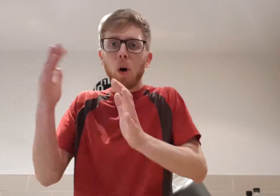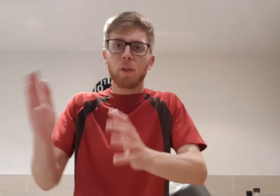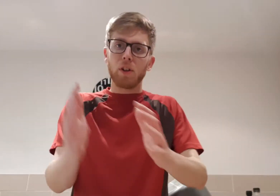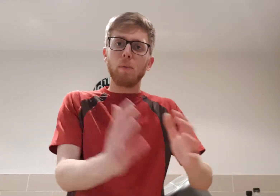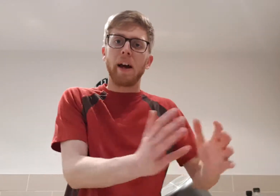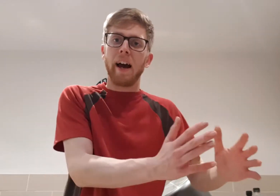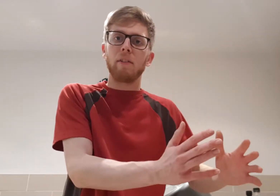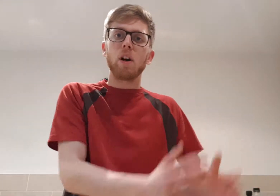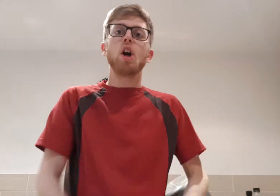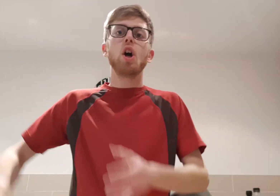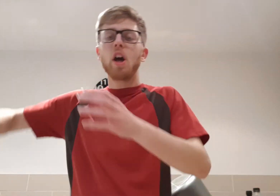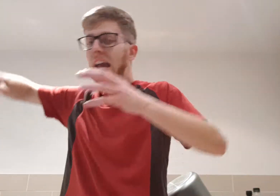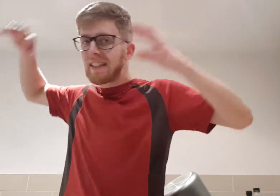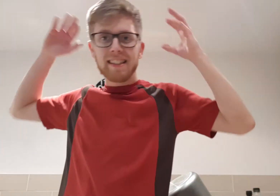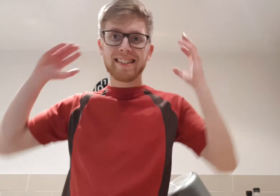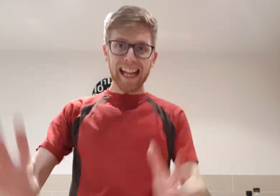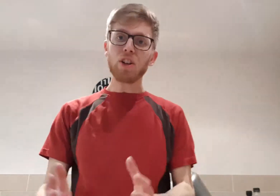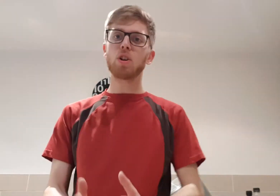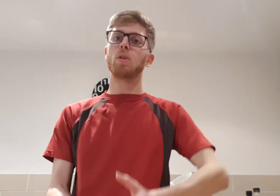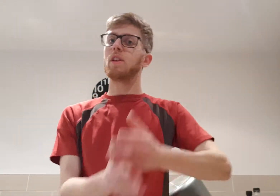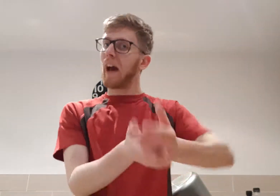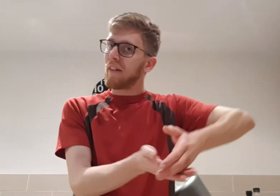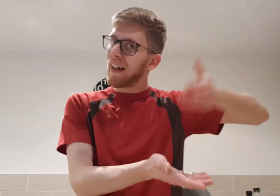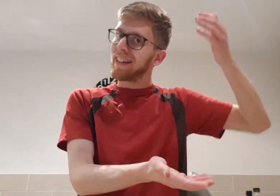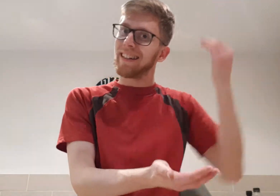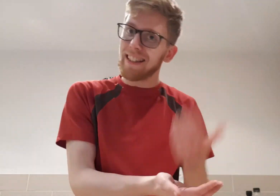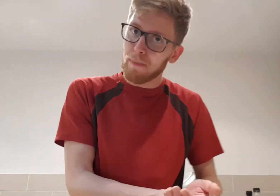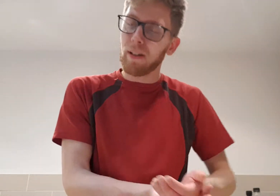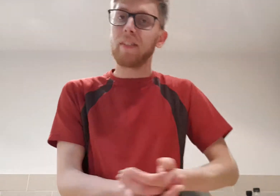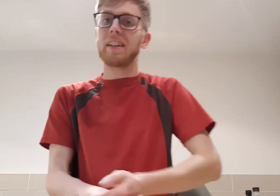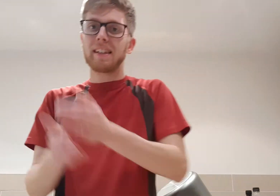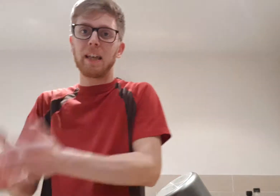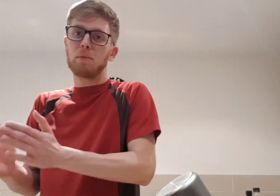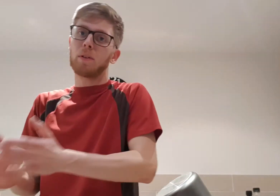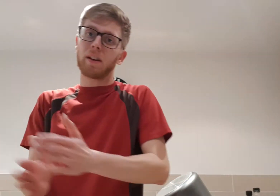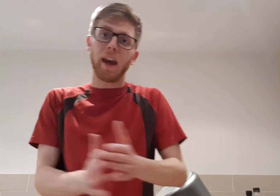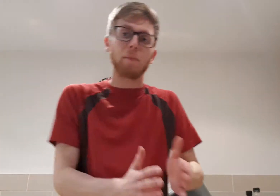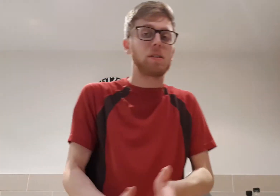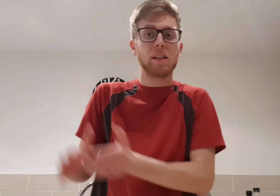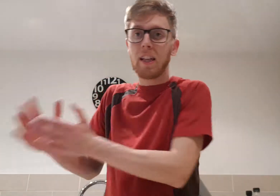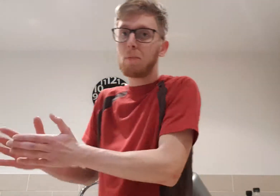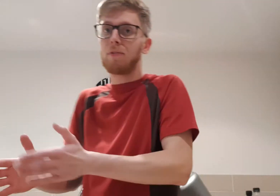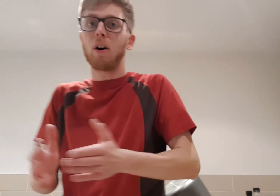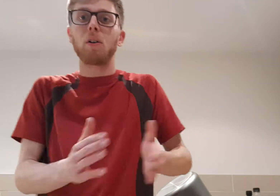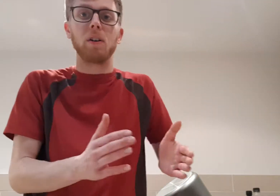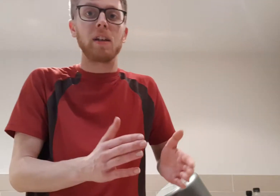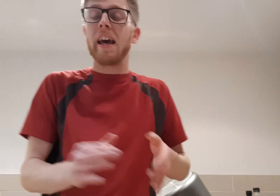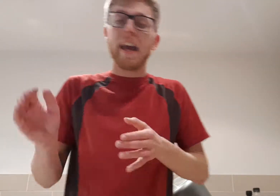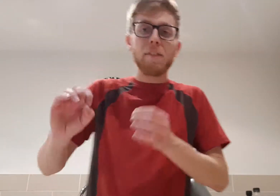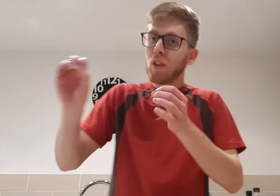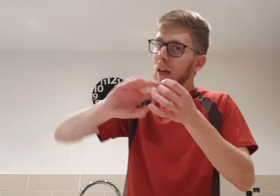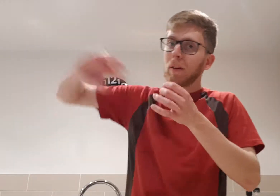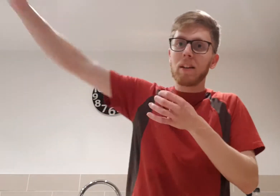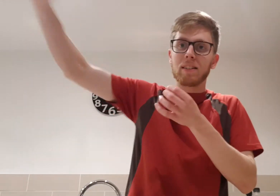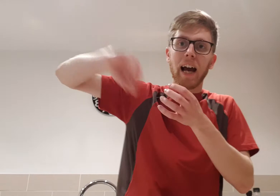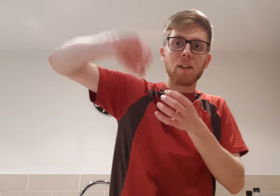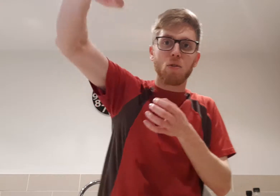that you might have, it's essential that you have that discipline that's going to keep you in the game. It's going to keep you focused. If you keep getting